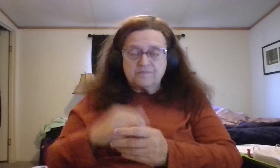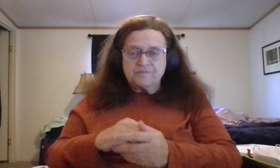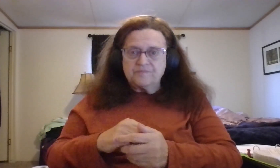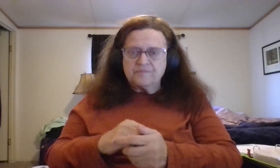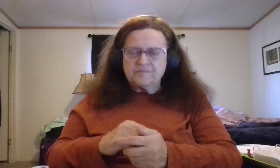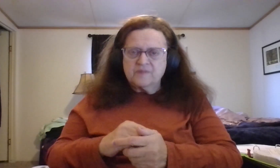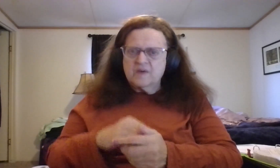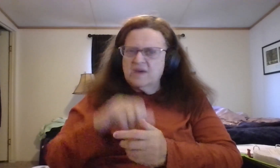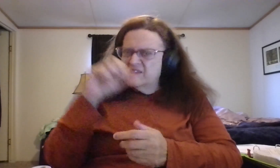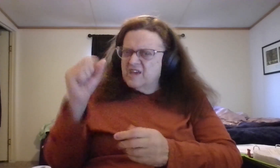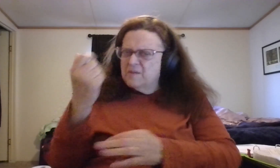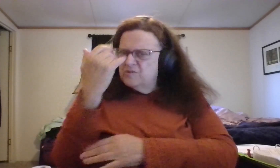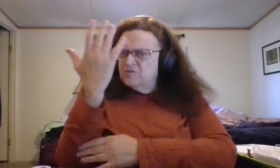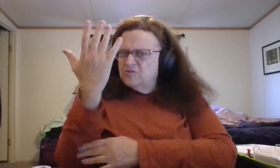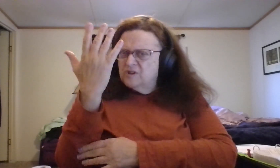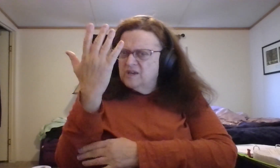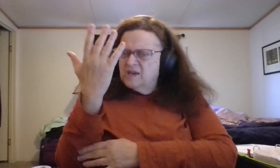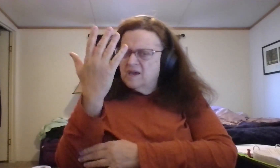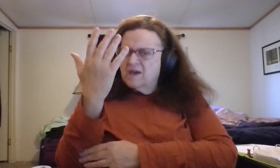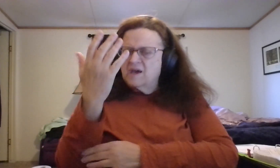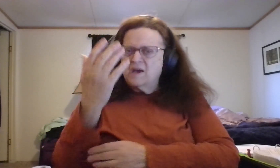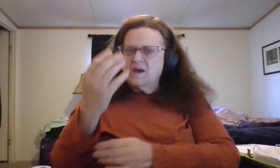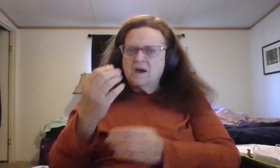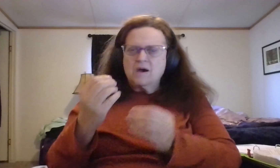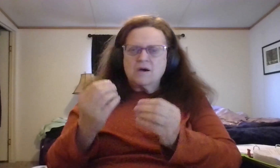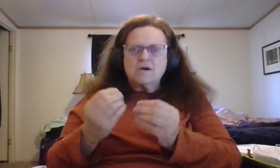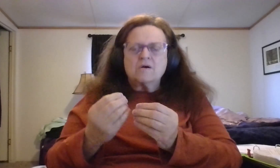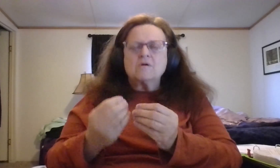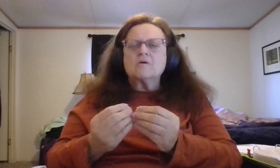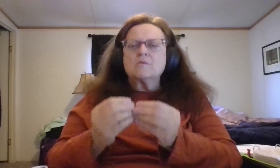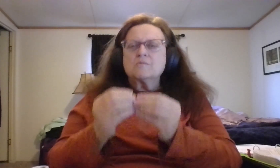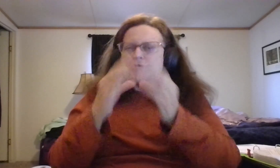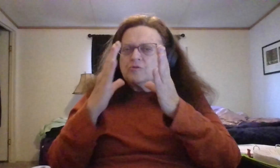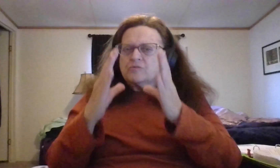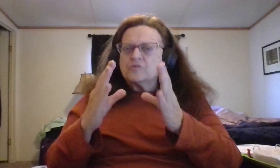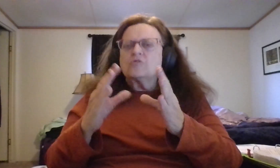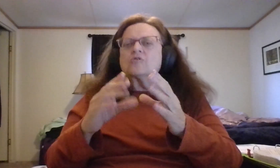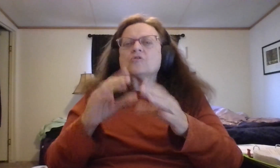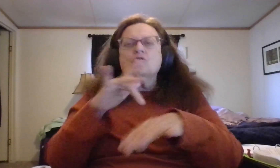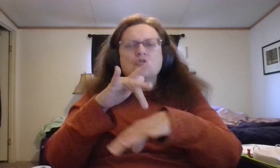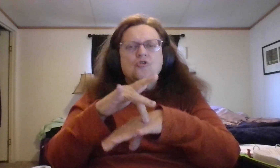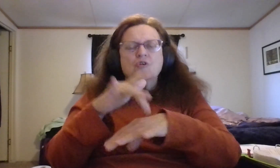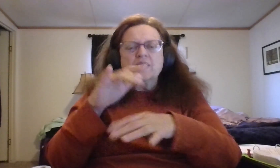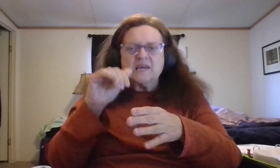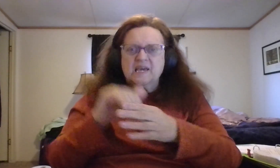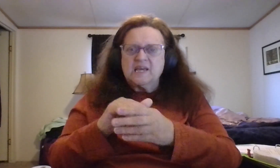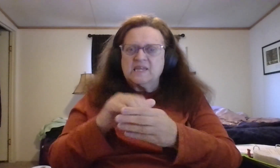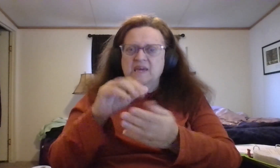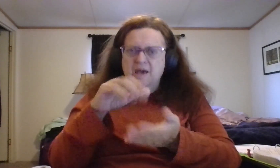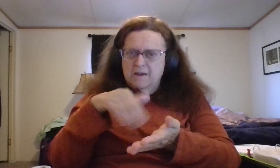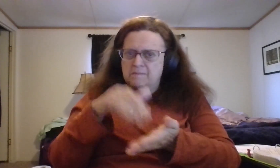tree blooms very early in the Middle East. Its Hebrew root